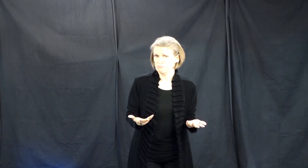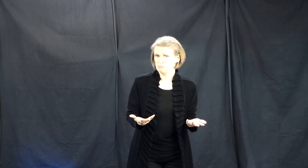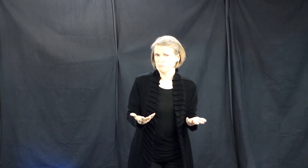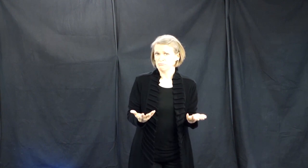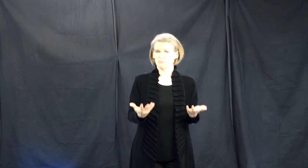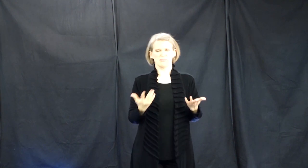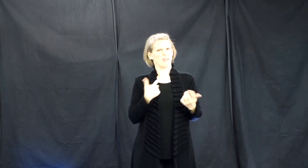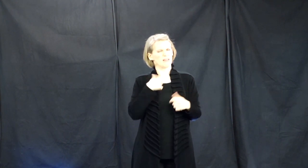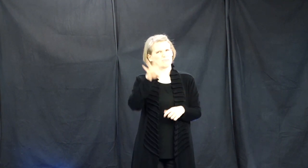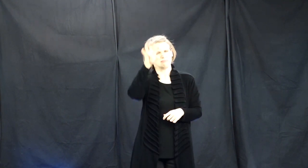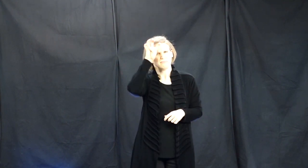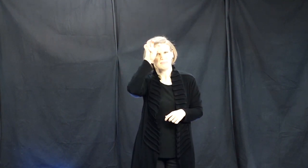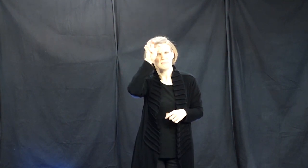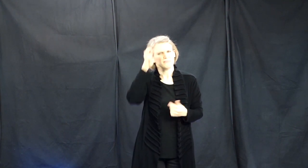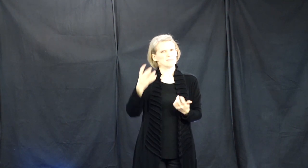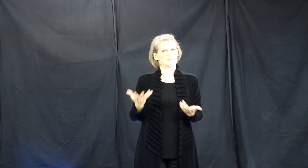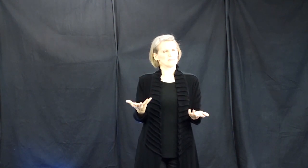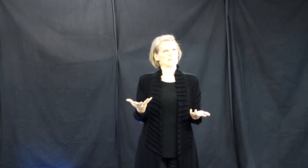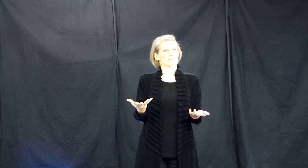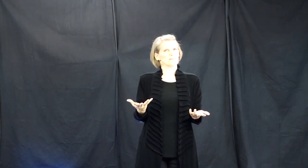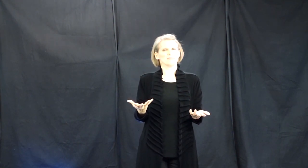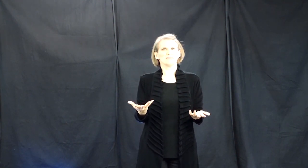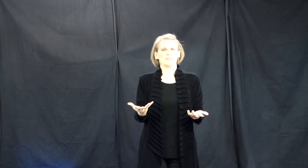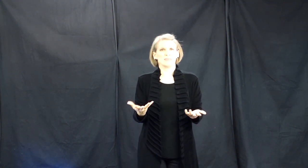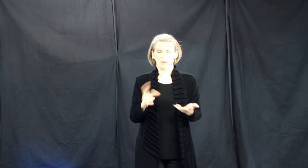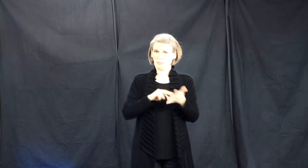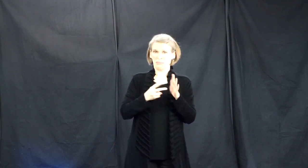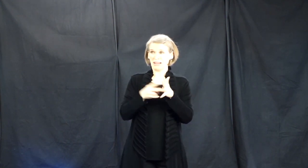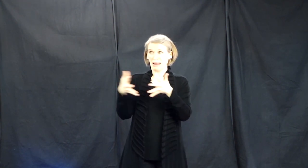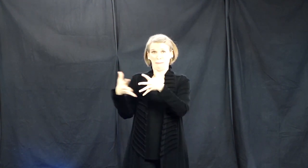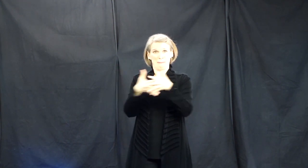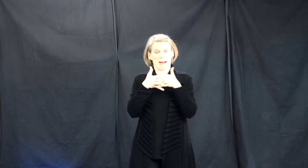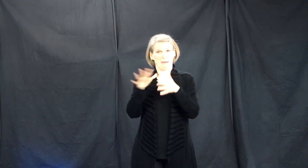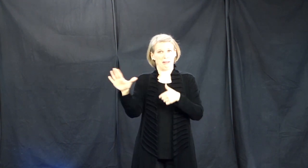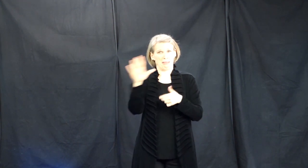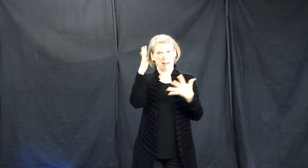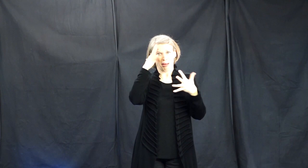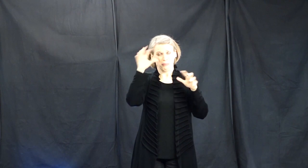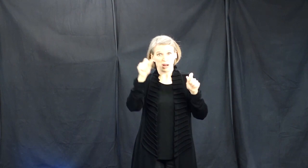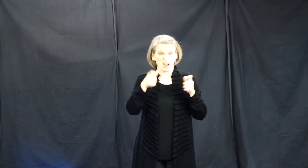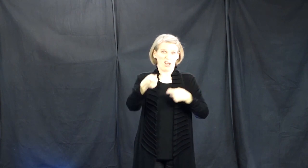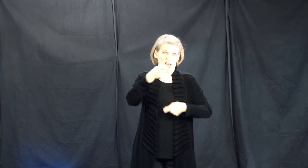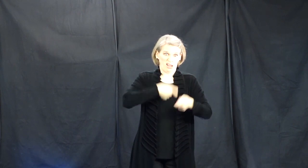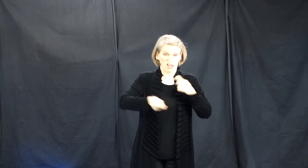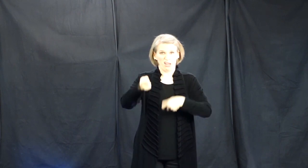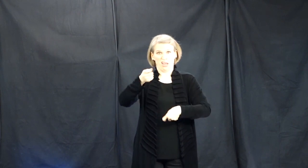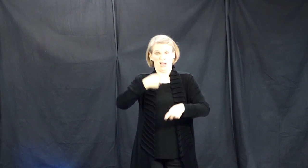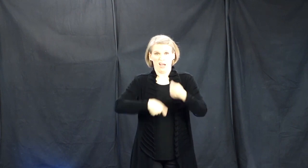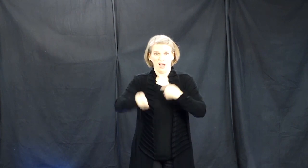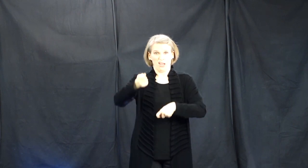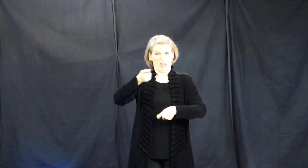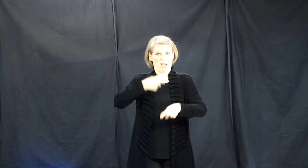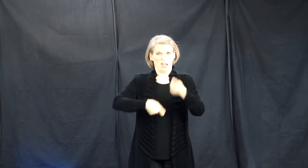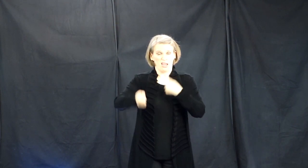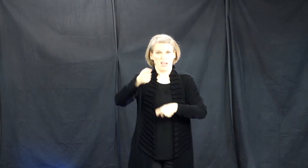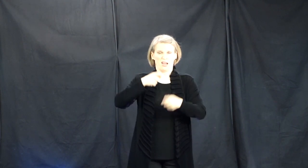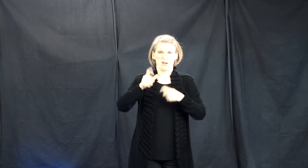I'm perplexed. Are they going to keep on replacing whoever's in charge? If